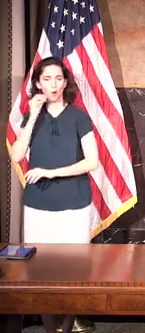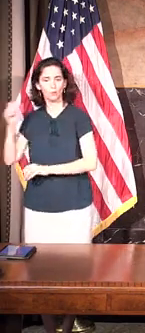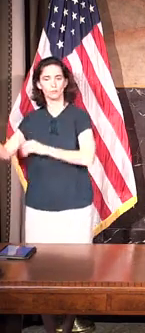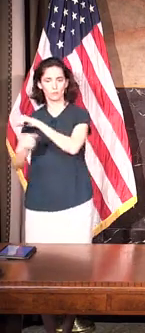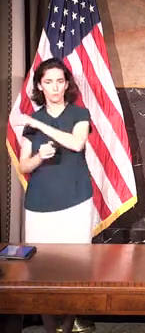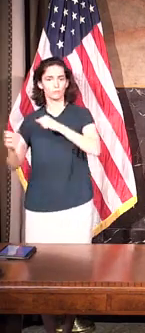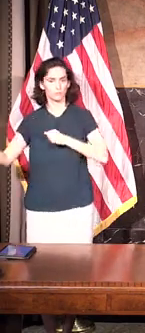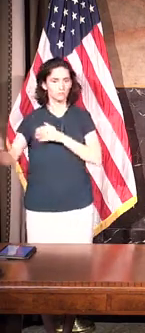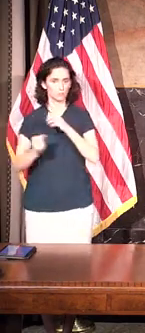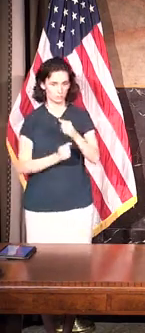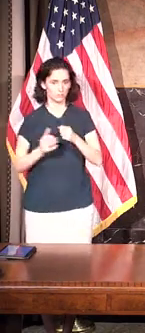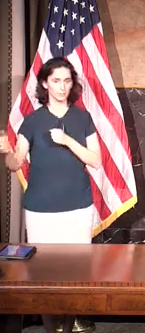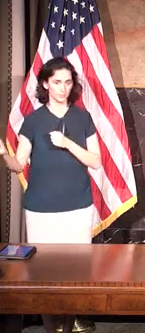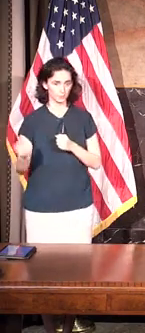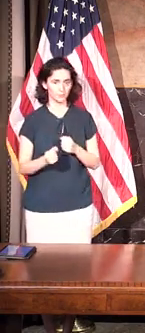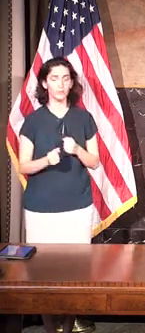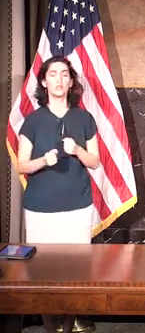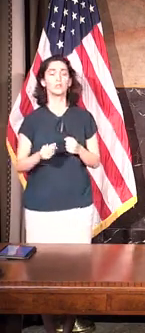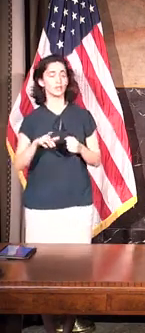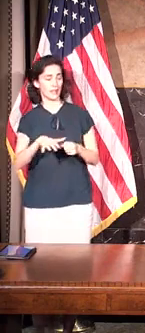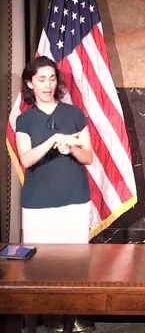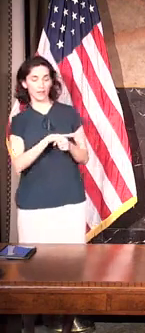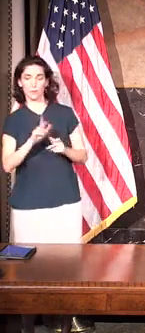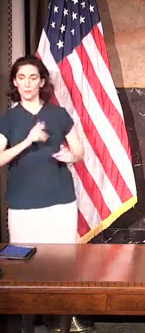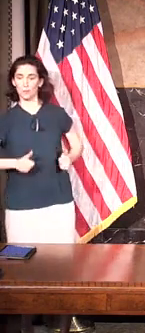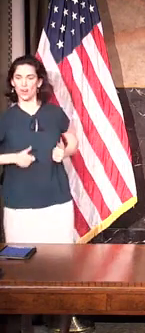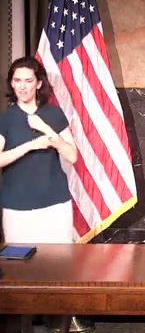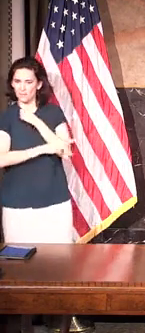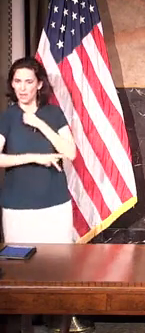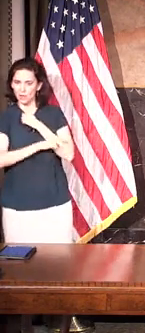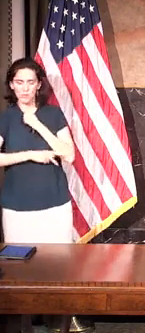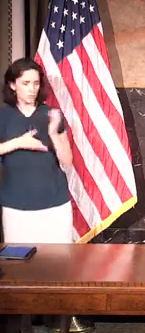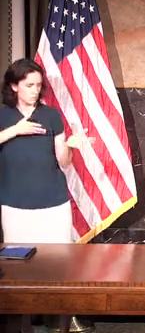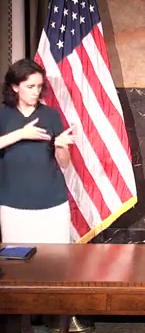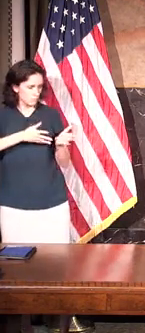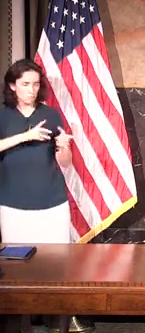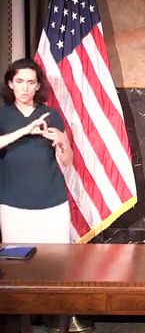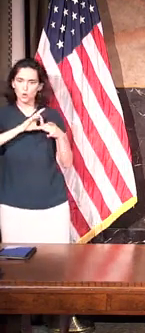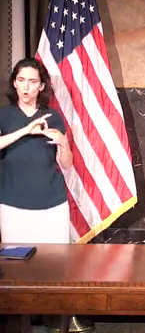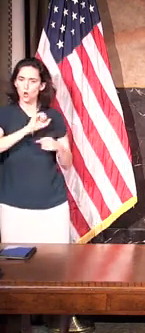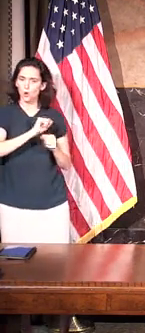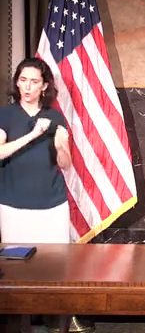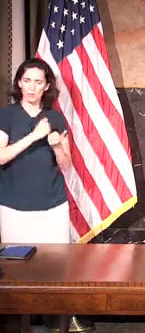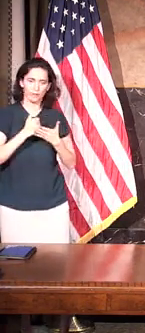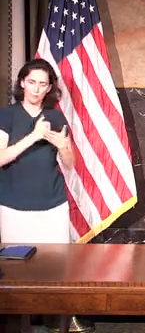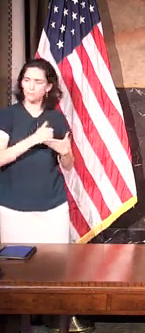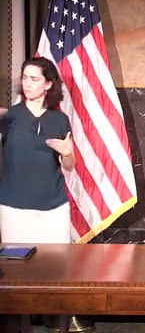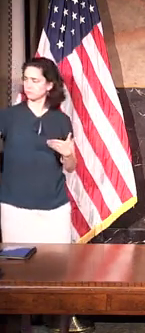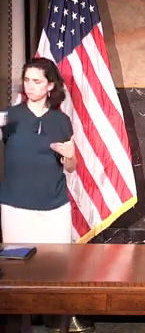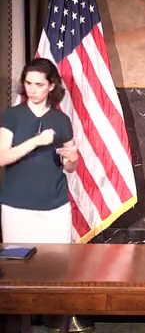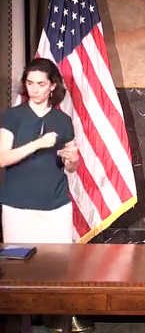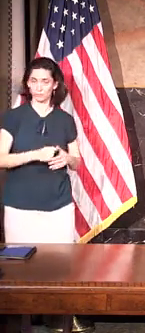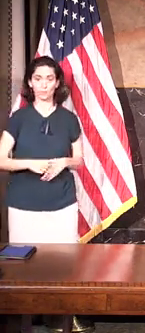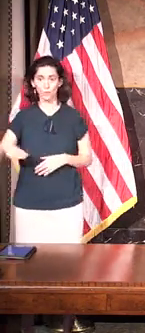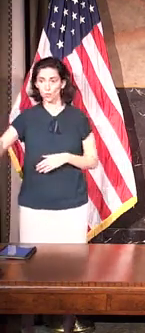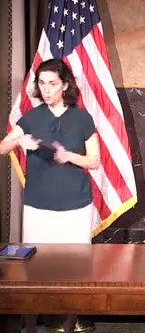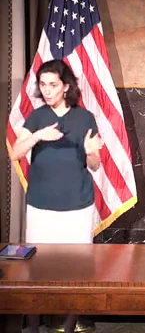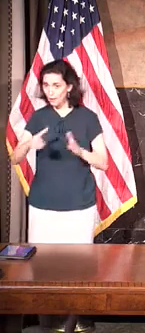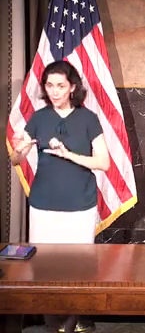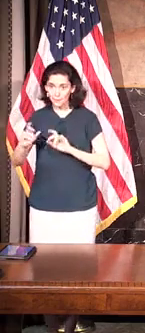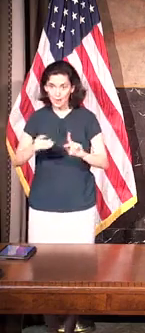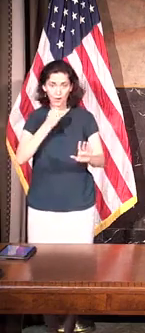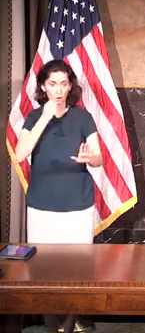those efforts with local authorities in the parishes from which the individuals evacuated. For anyone planning to return home, please continue to